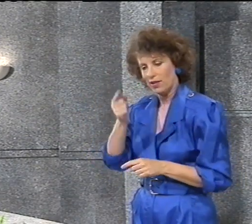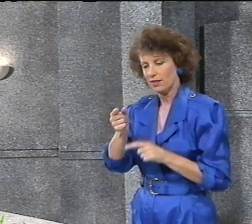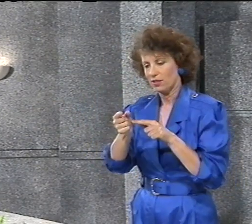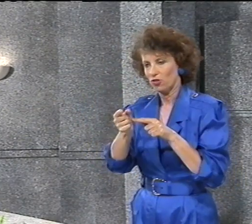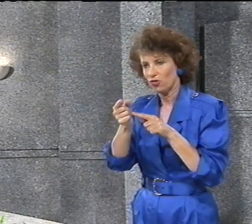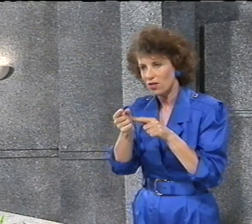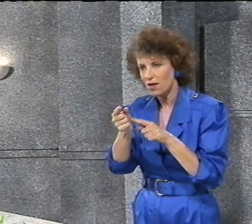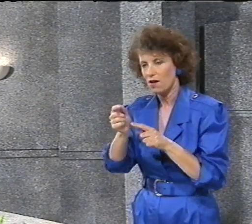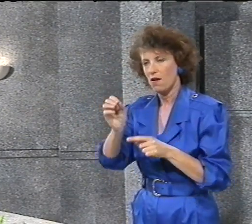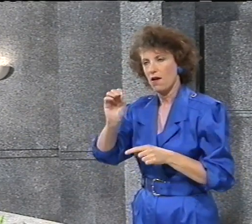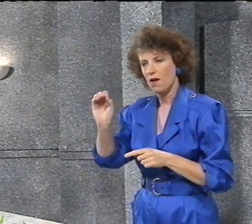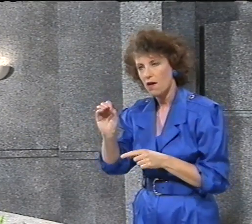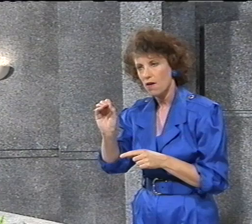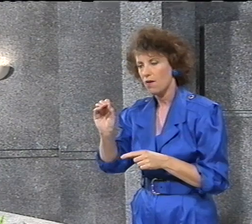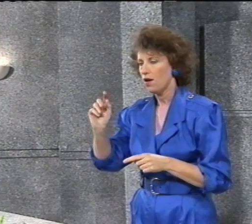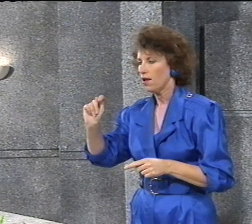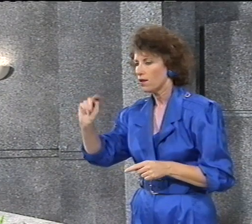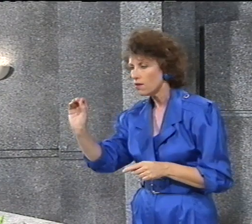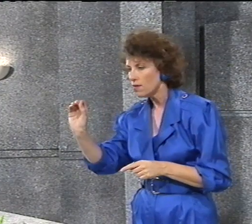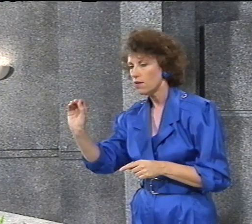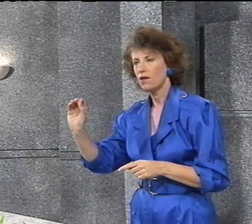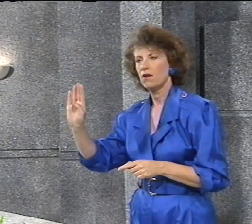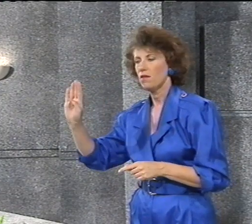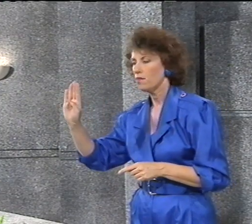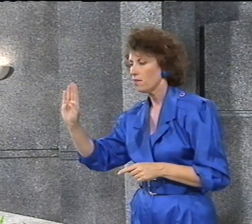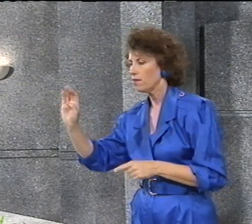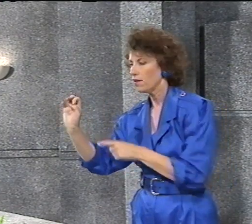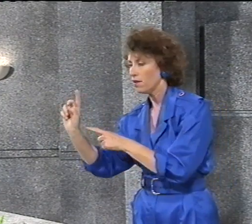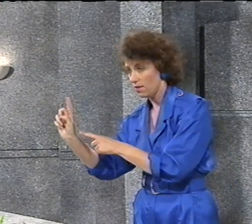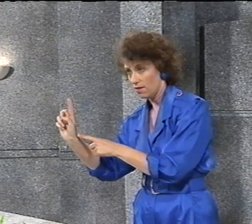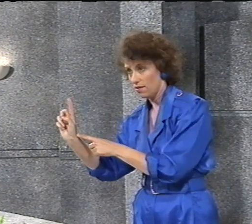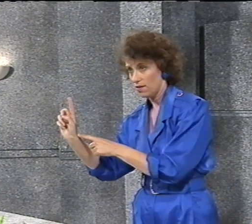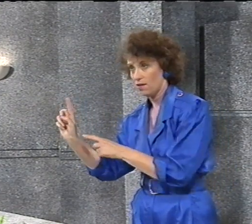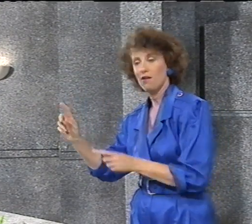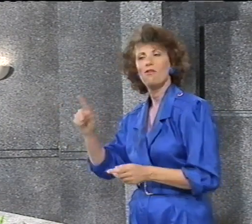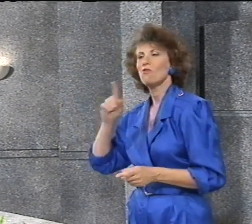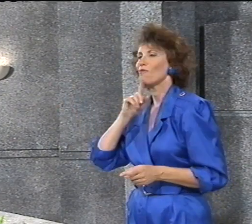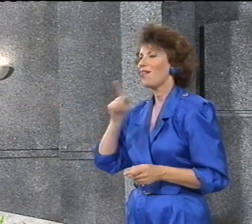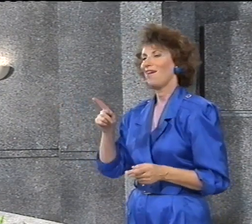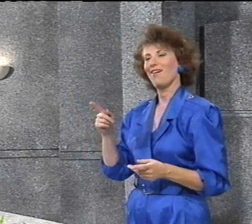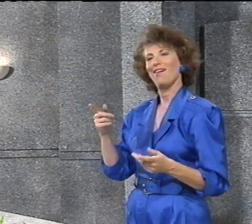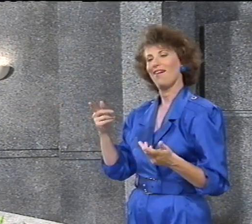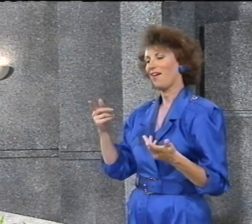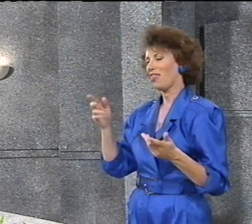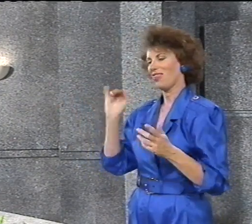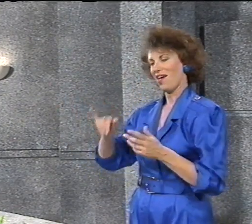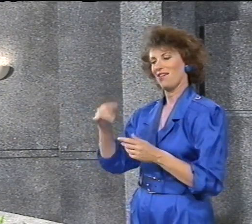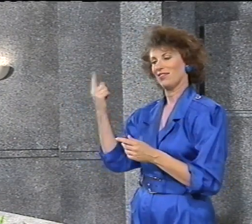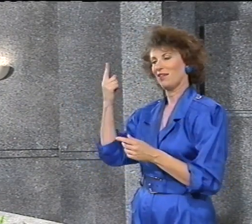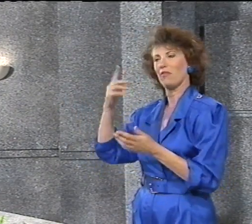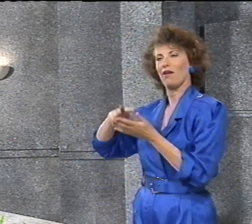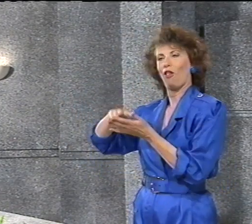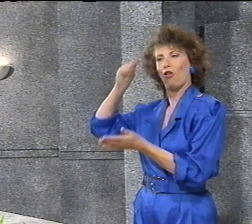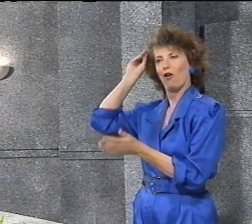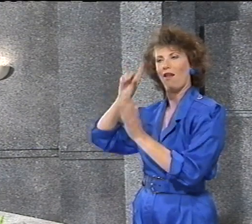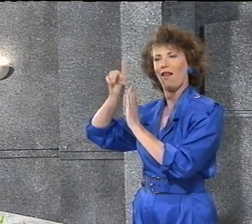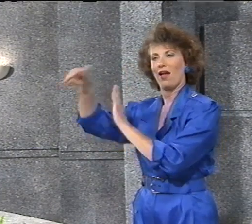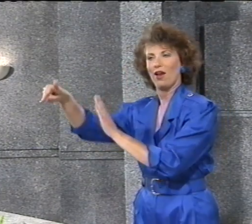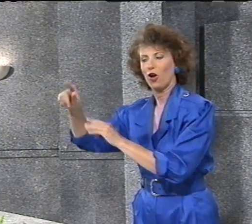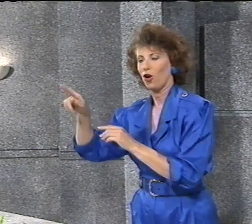Larry could also spell go to bed, and she understood the meaning as an entire unit. The alphabet